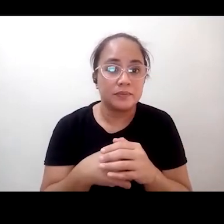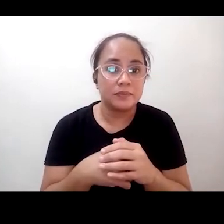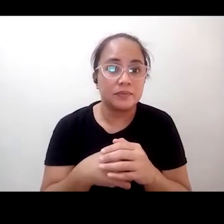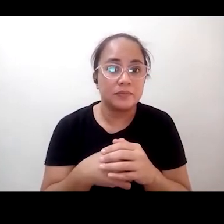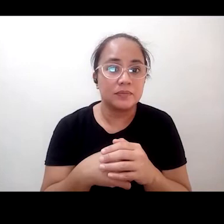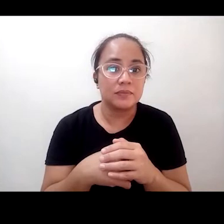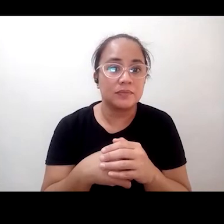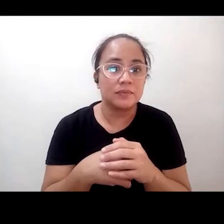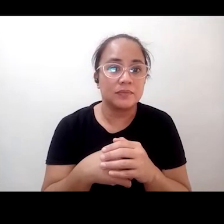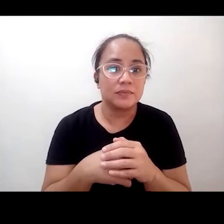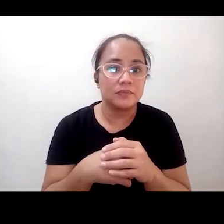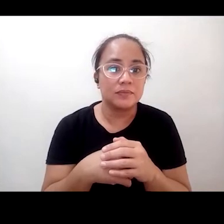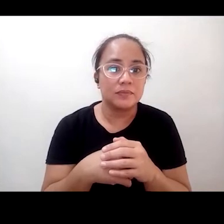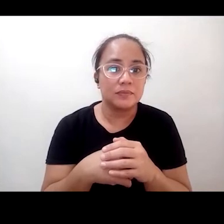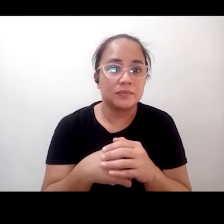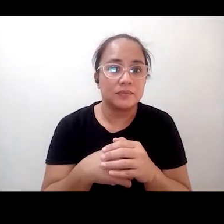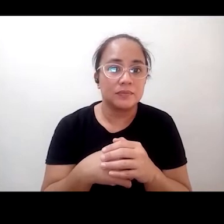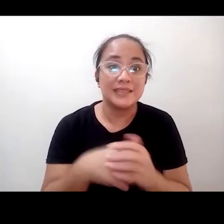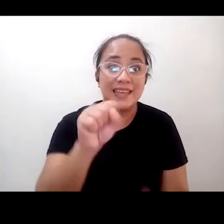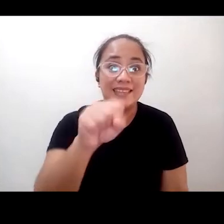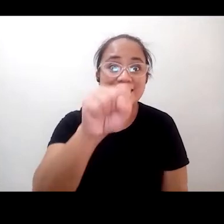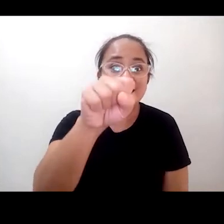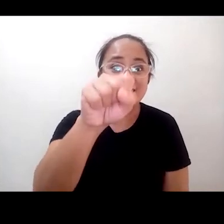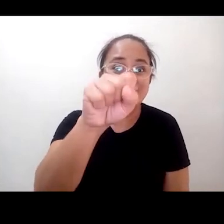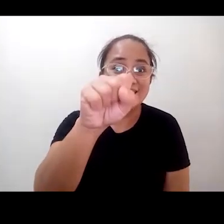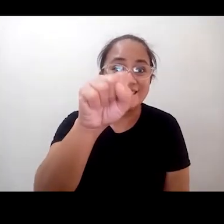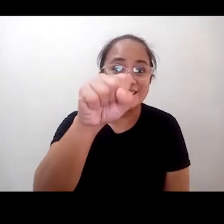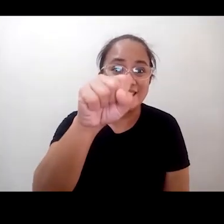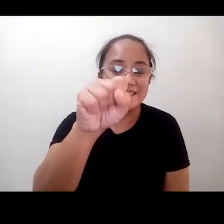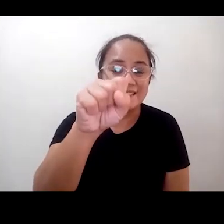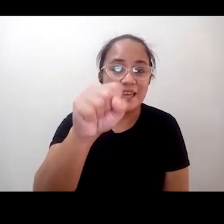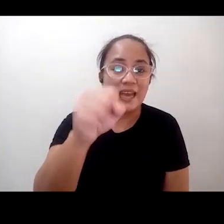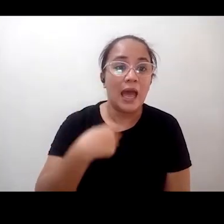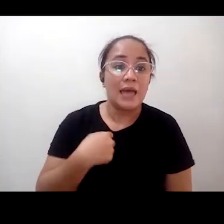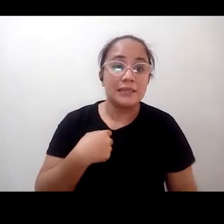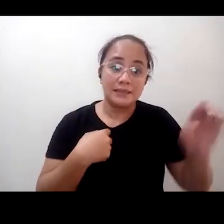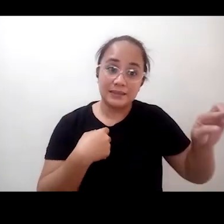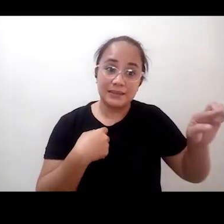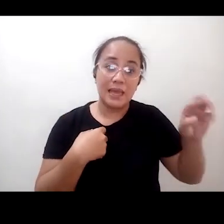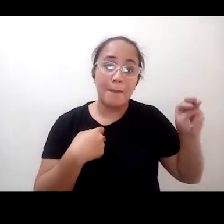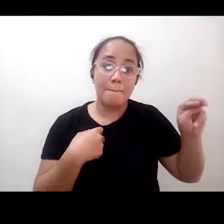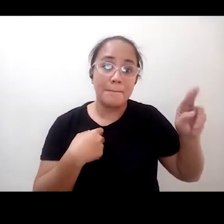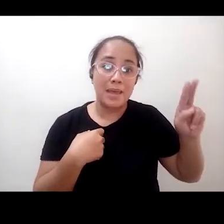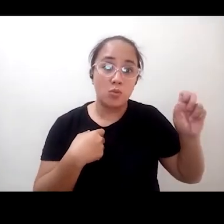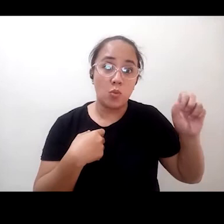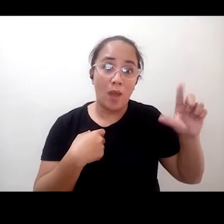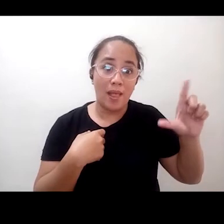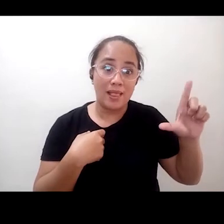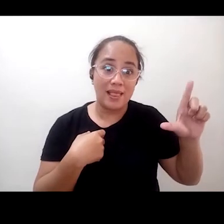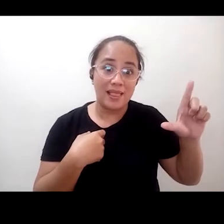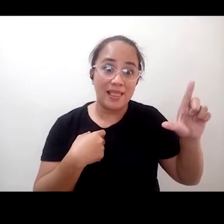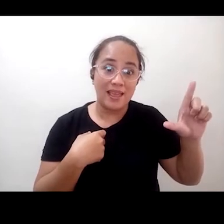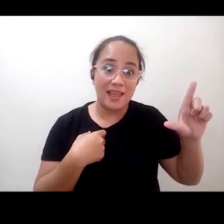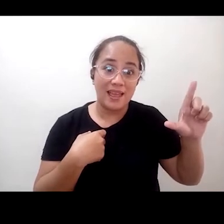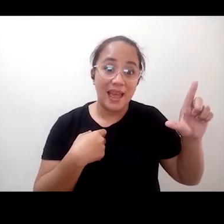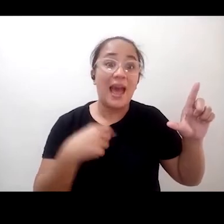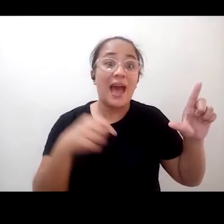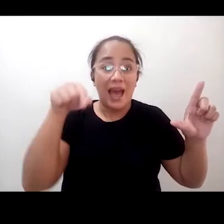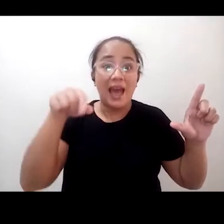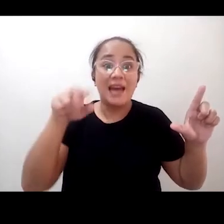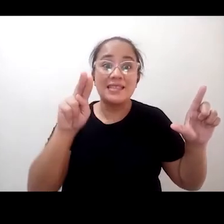example? Yeah, so this is manual, and then yeah, put non-manual over